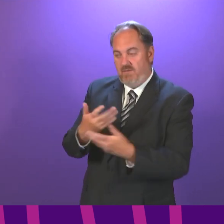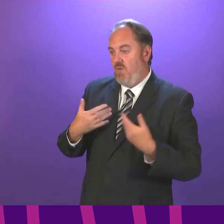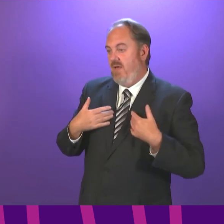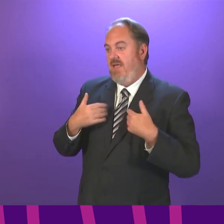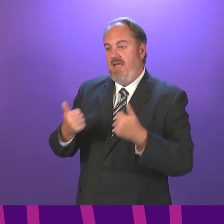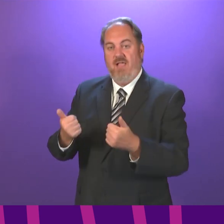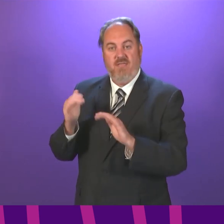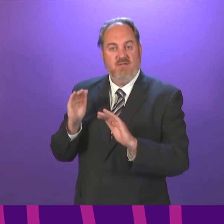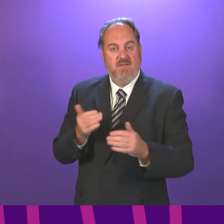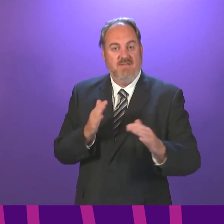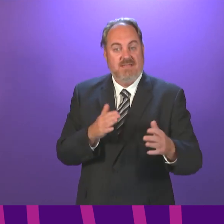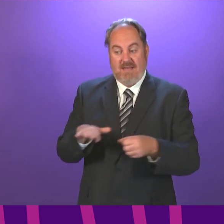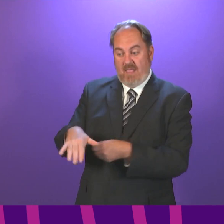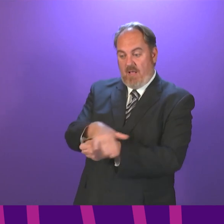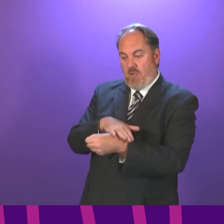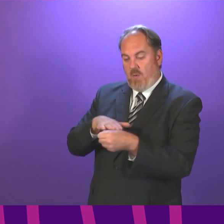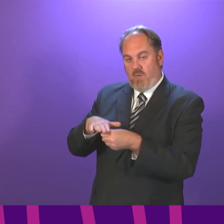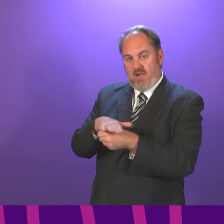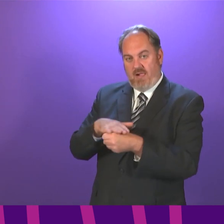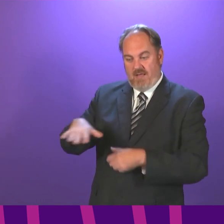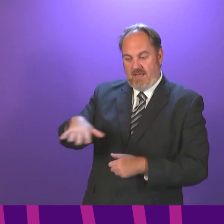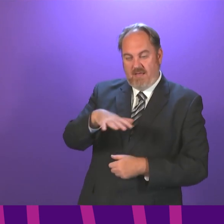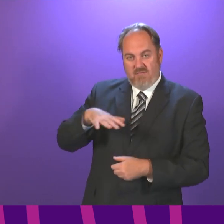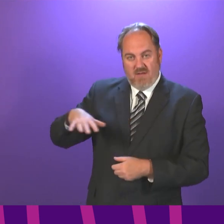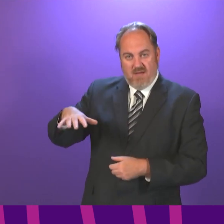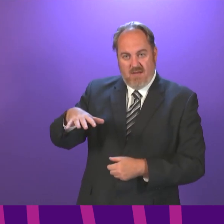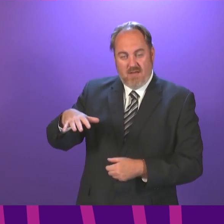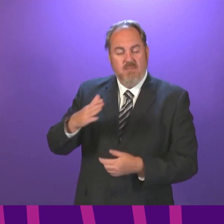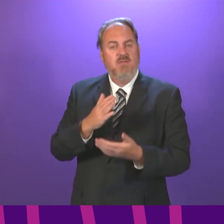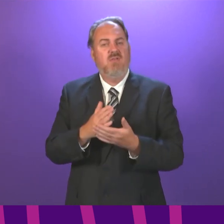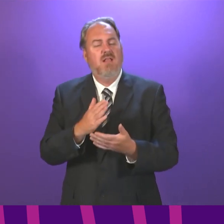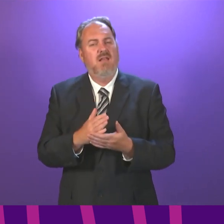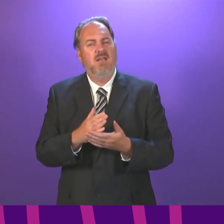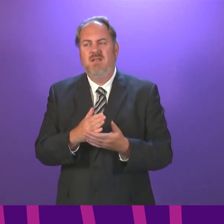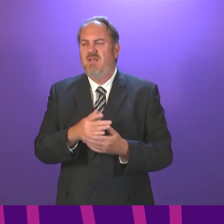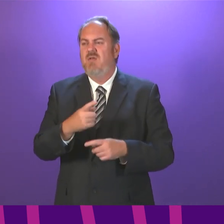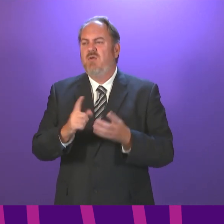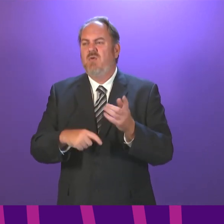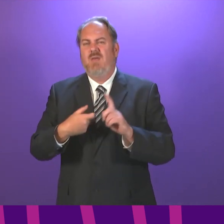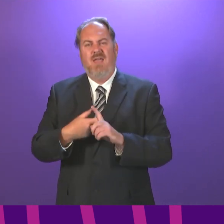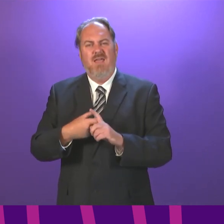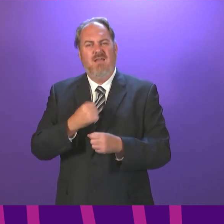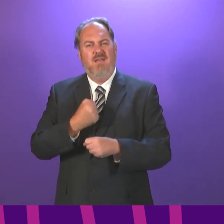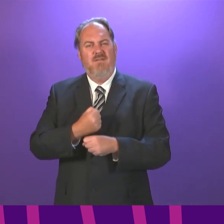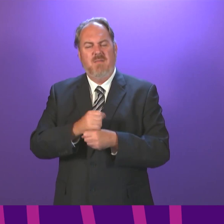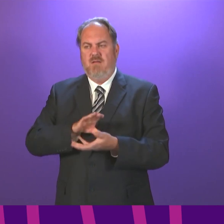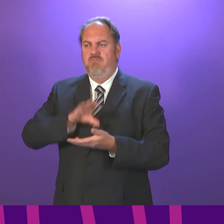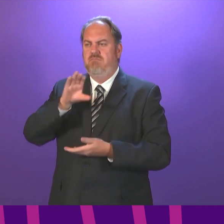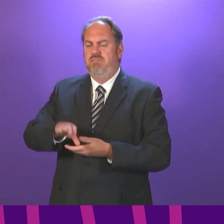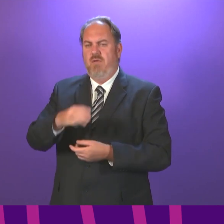accessibly and as close to home as possible. Jackie Bailey said that the UK Government have dedicated £34 million